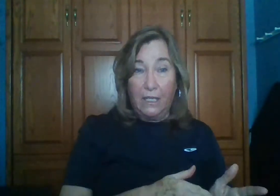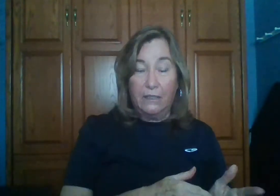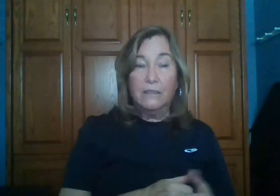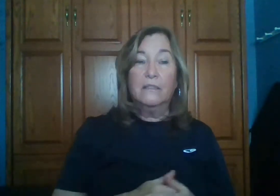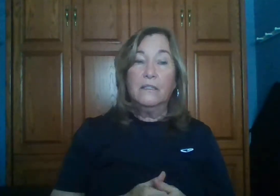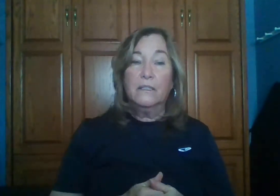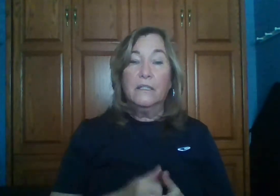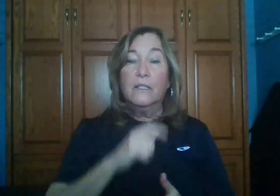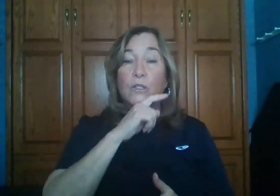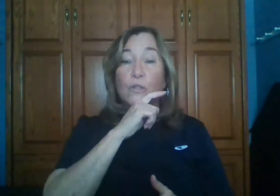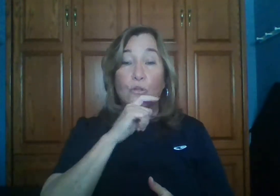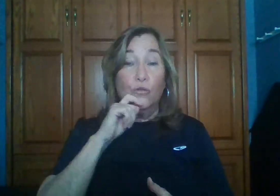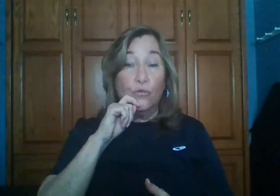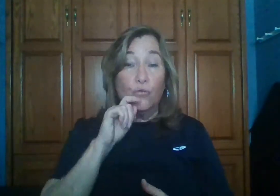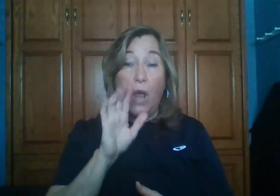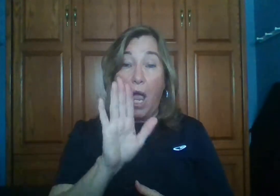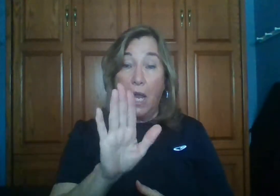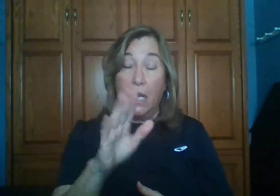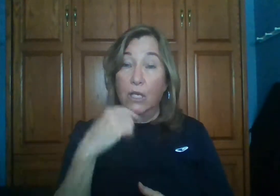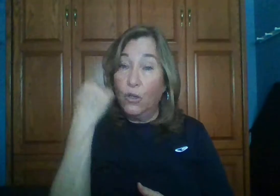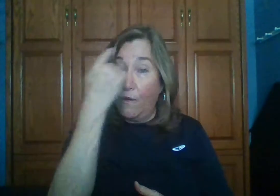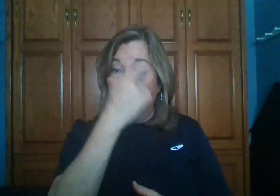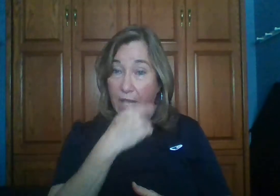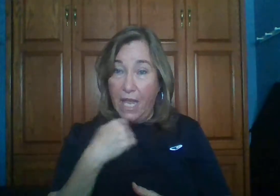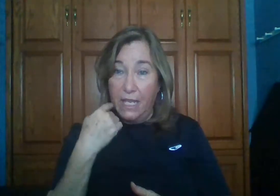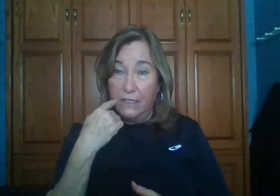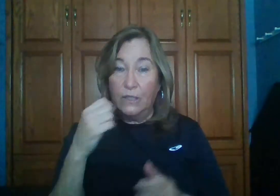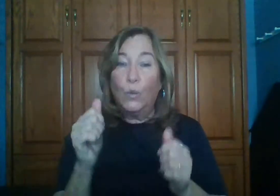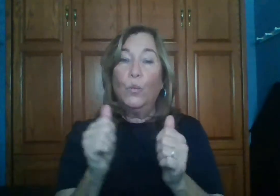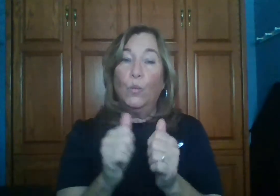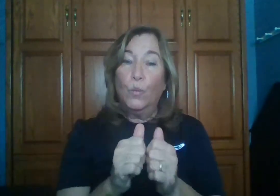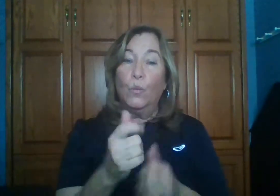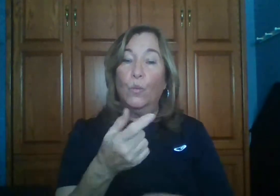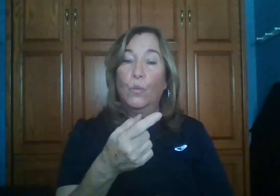Dry your face with the yellow towel.